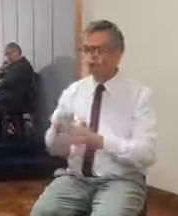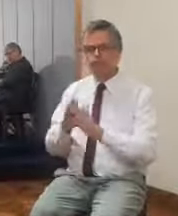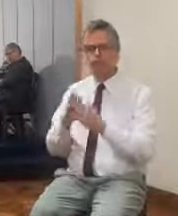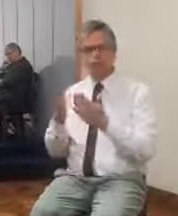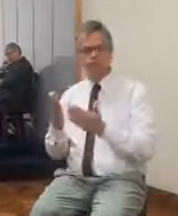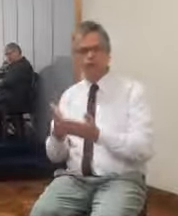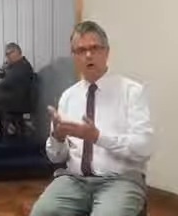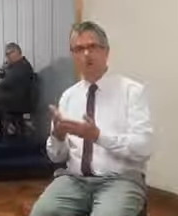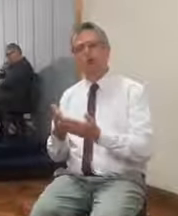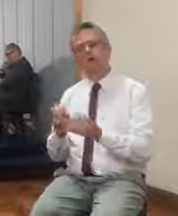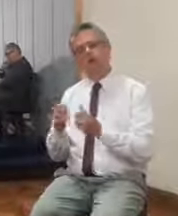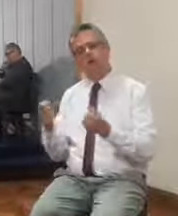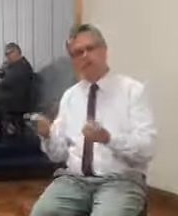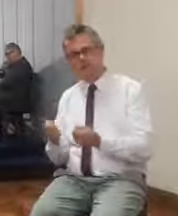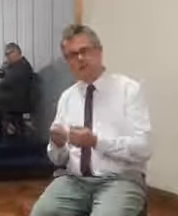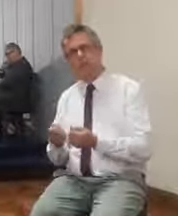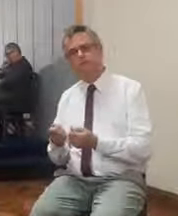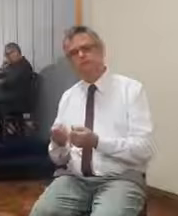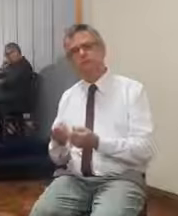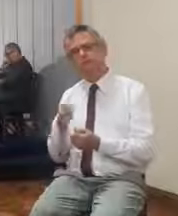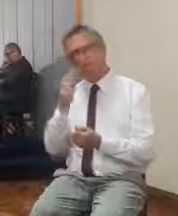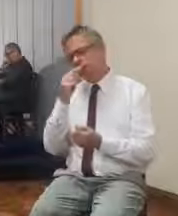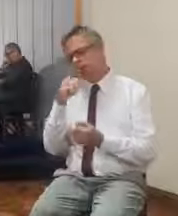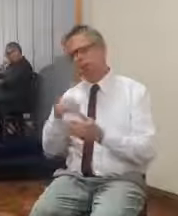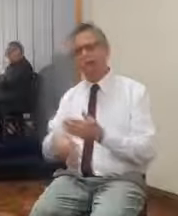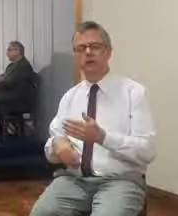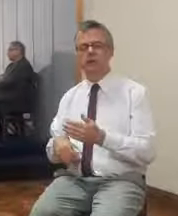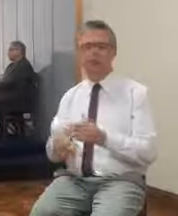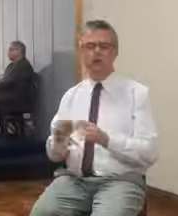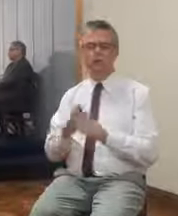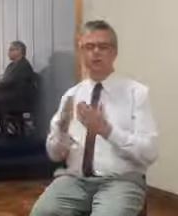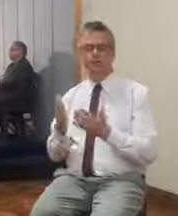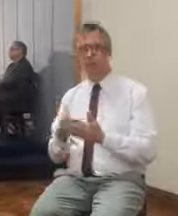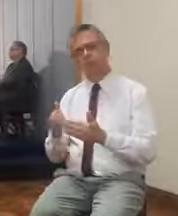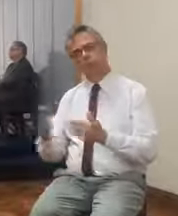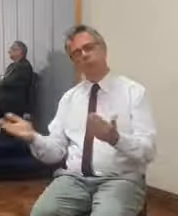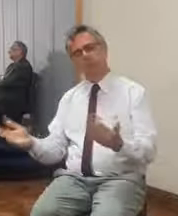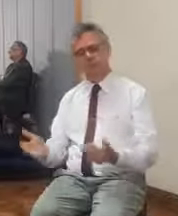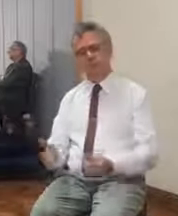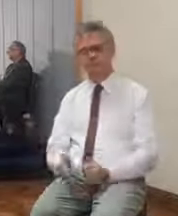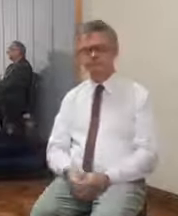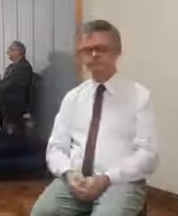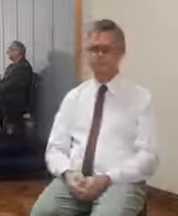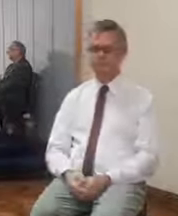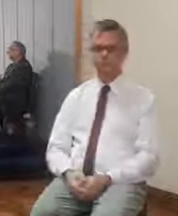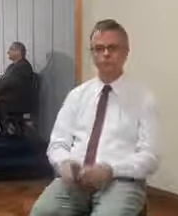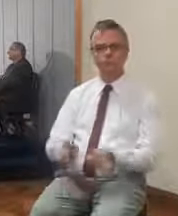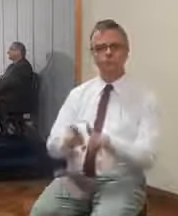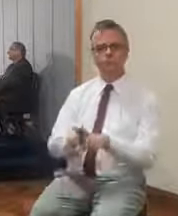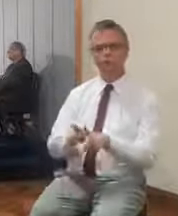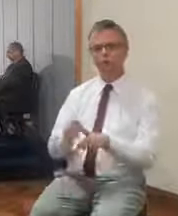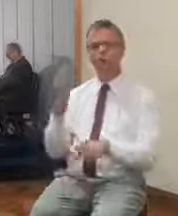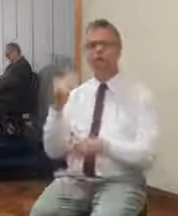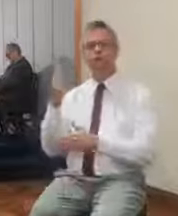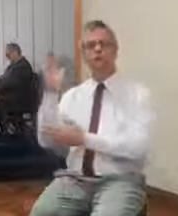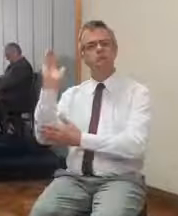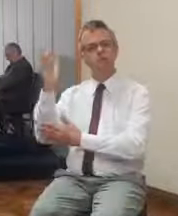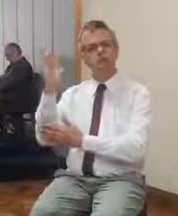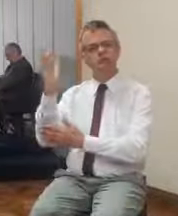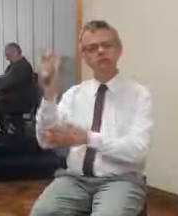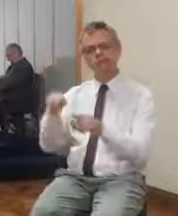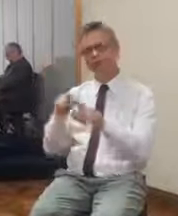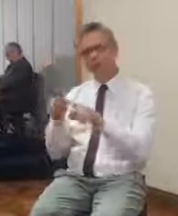bookshop will be open. Other audio and video recordings of recent ministry are available, and last